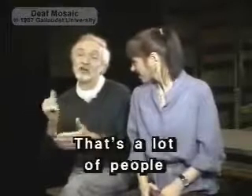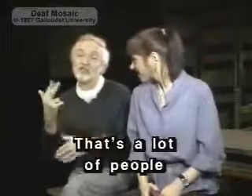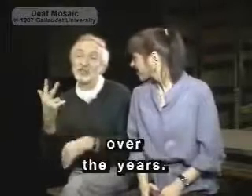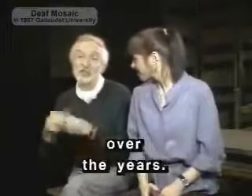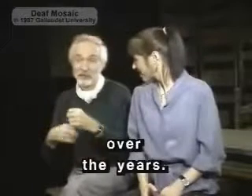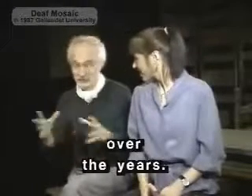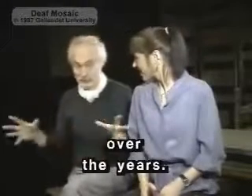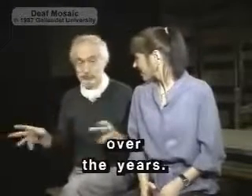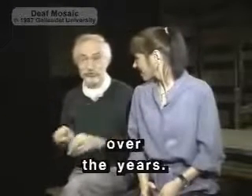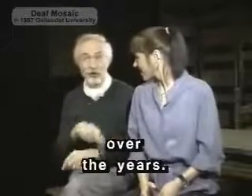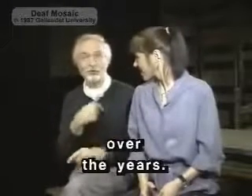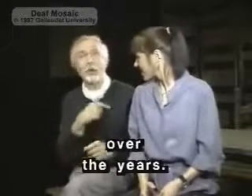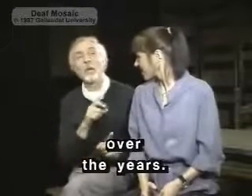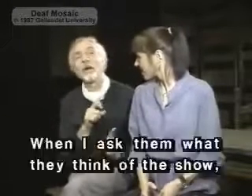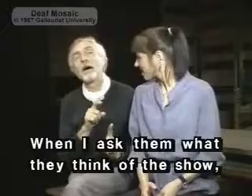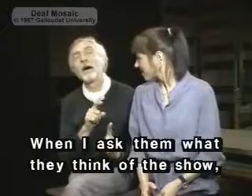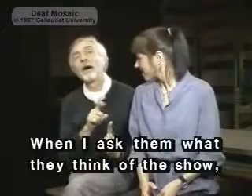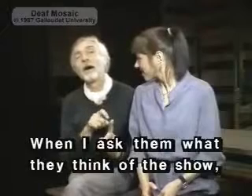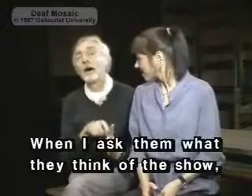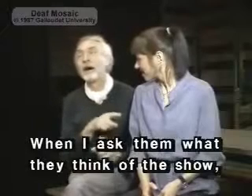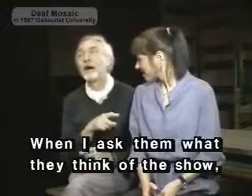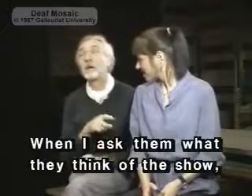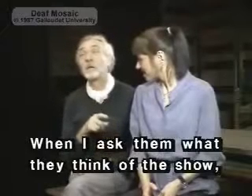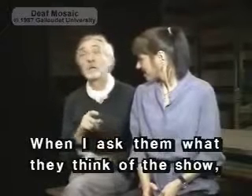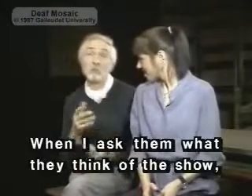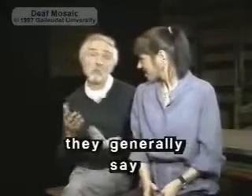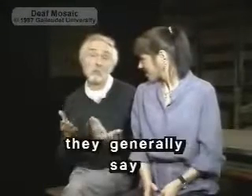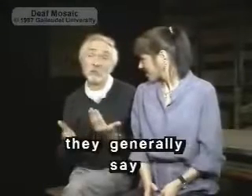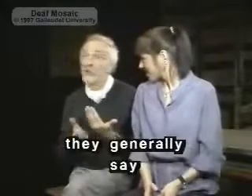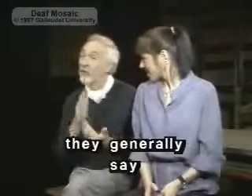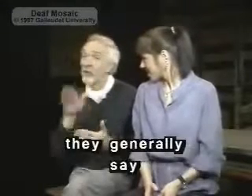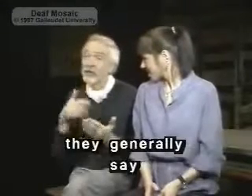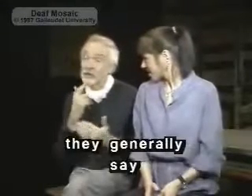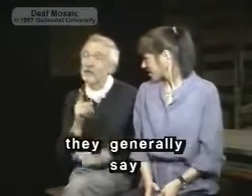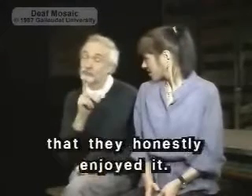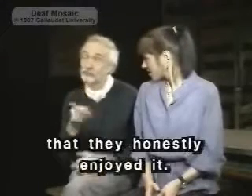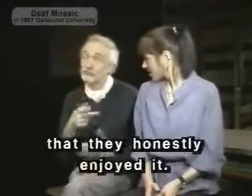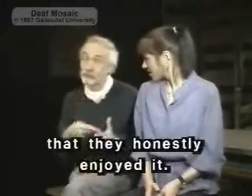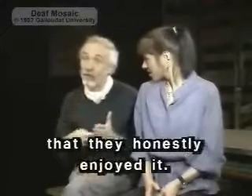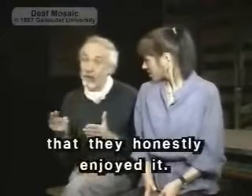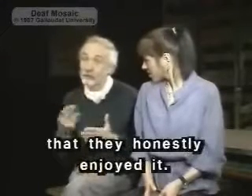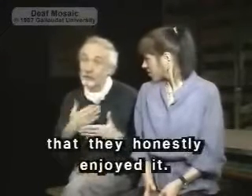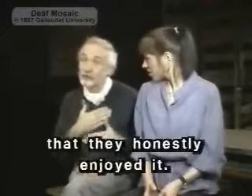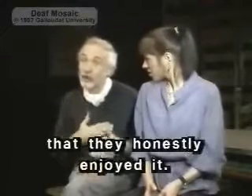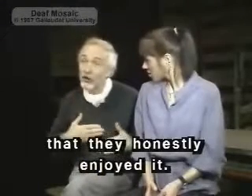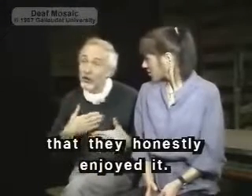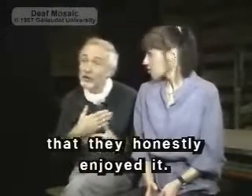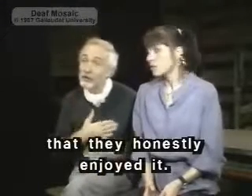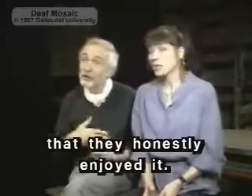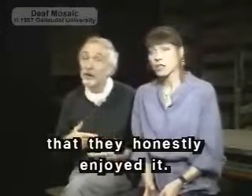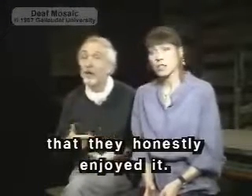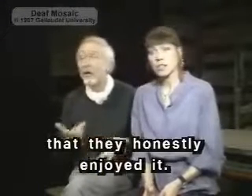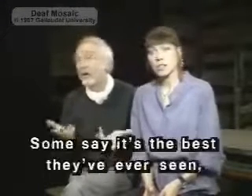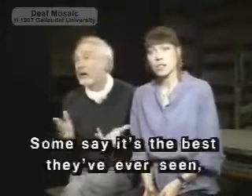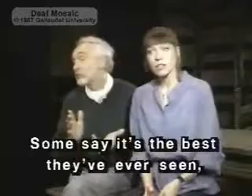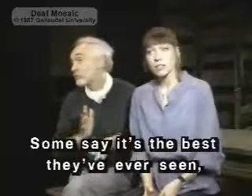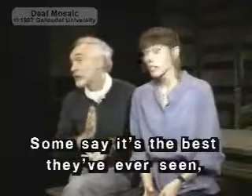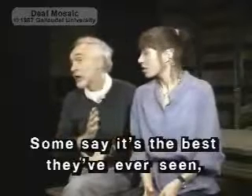the years. When I ask them what they think of the show, they would generally say that they aimlessly enjoyed it. Some search the best they've ever